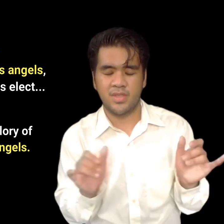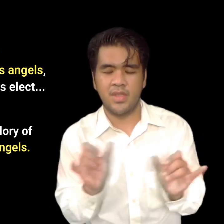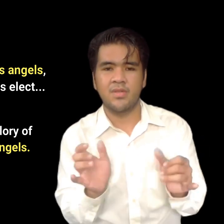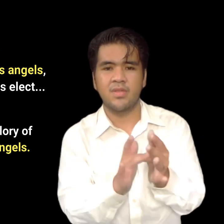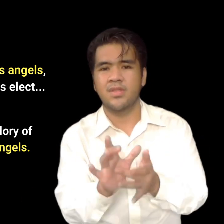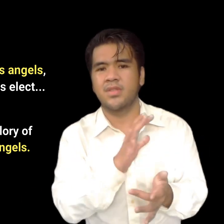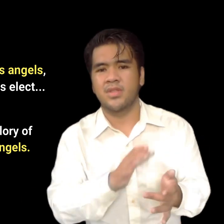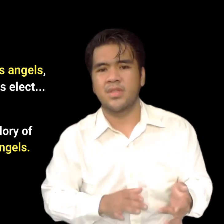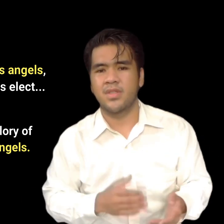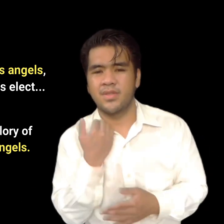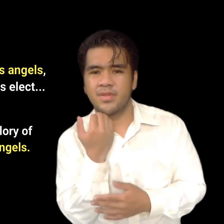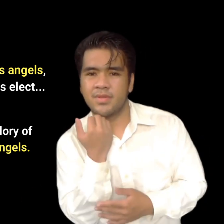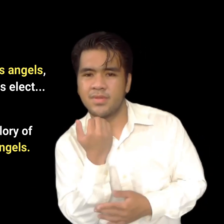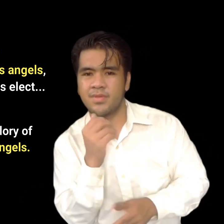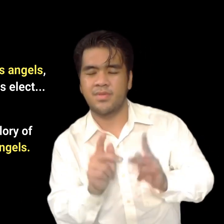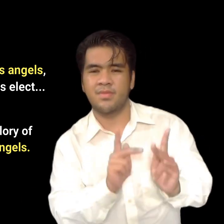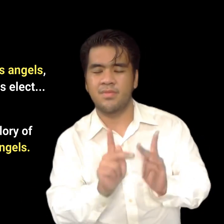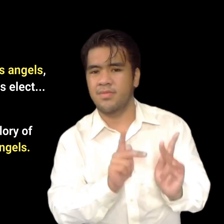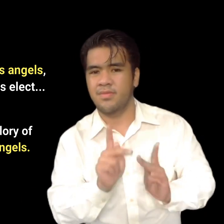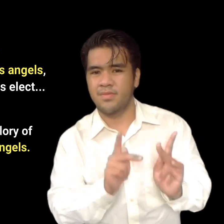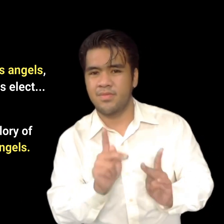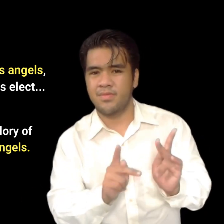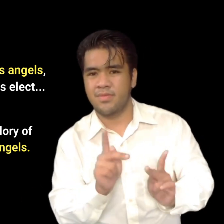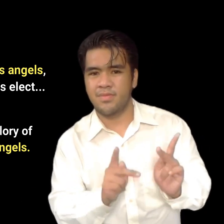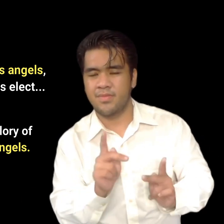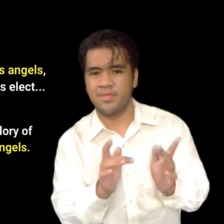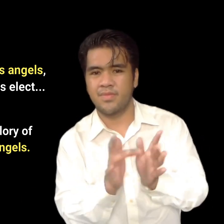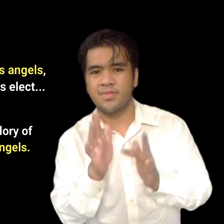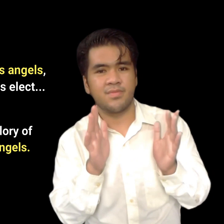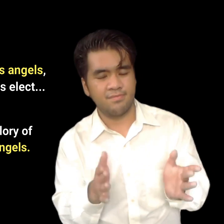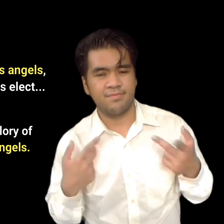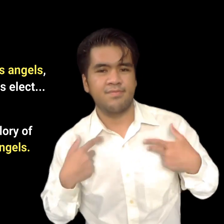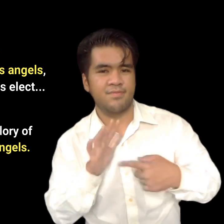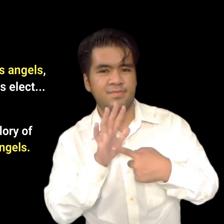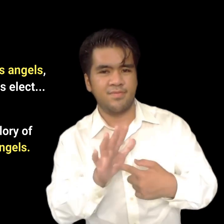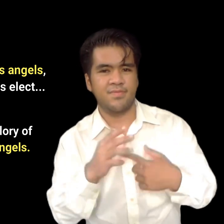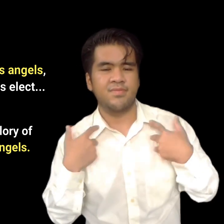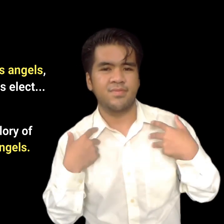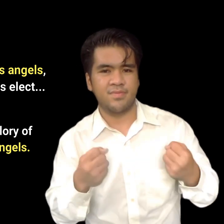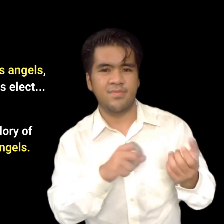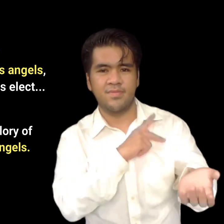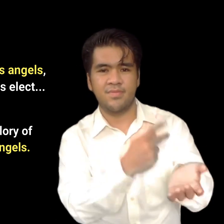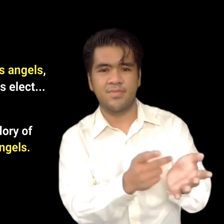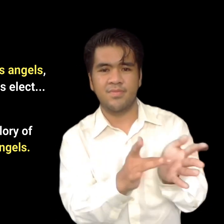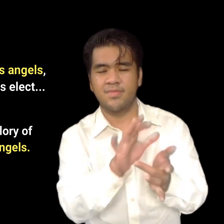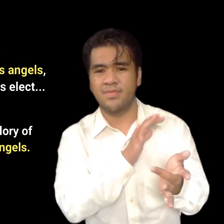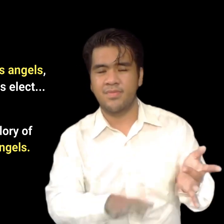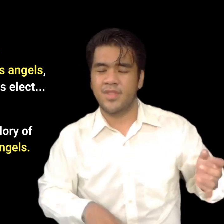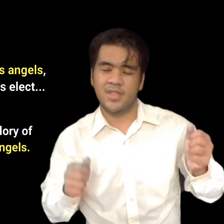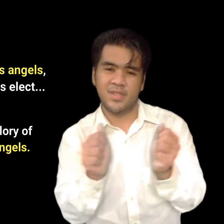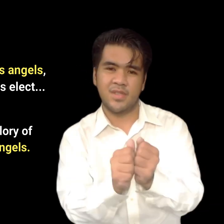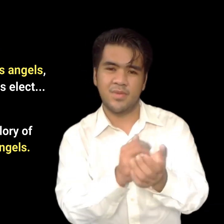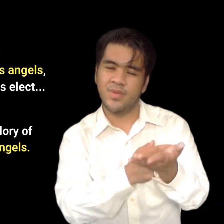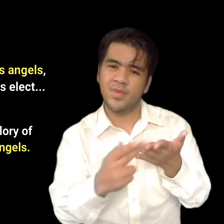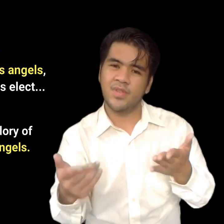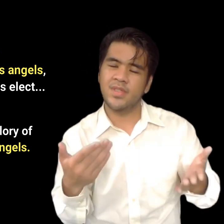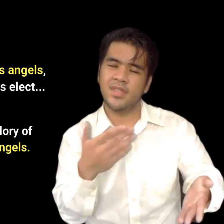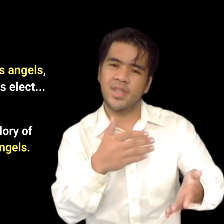in the clouds with great power and glory. And then he shall send his angels, and shall gather together his elect from the four winds, from the uttermost part